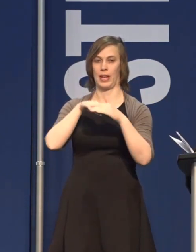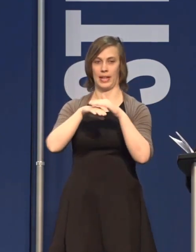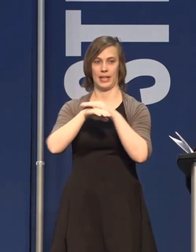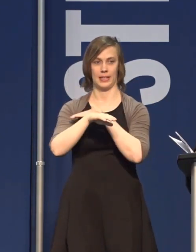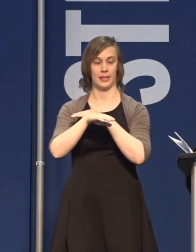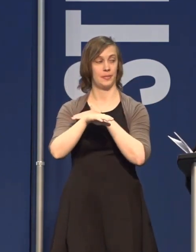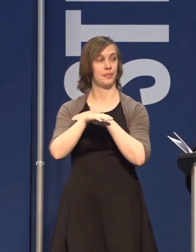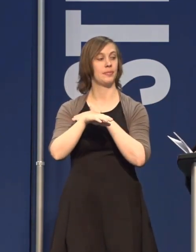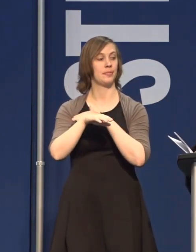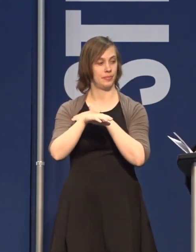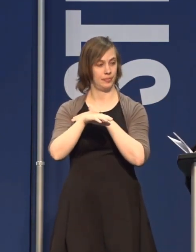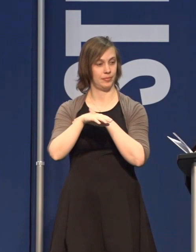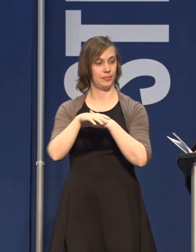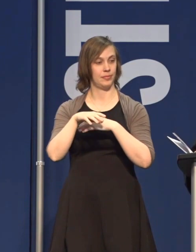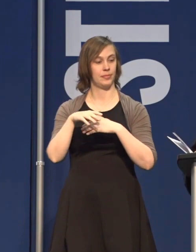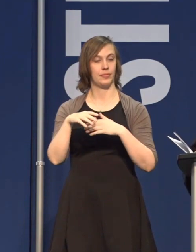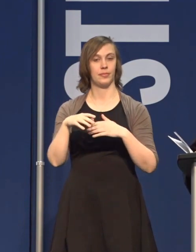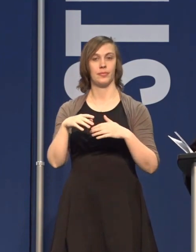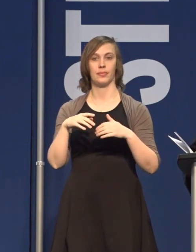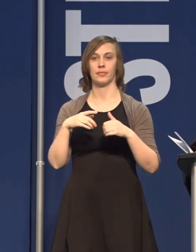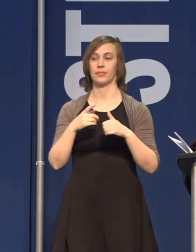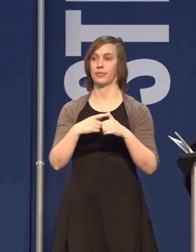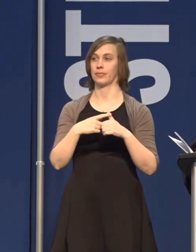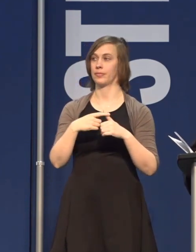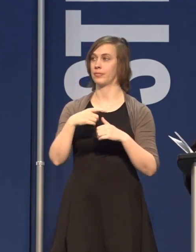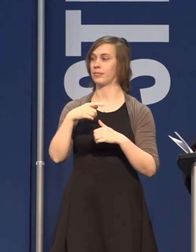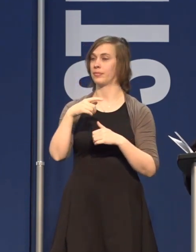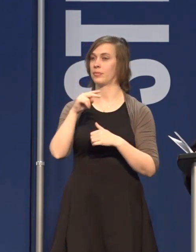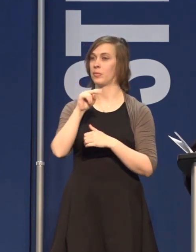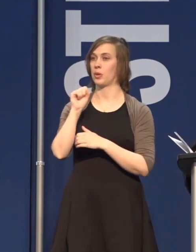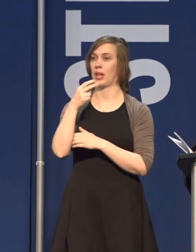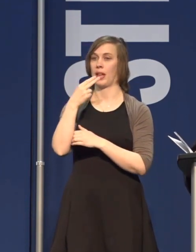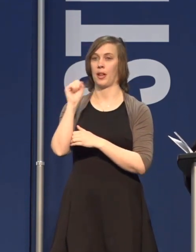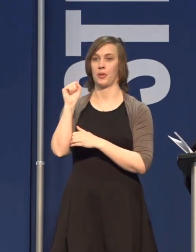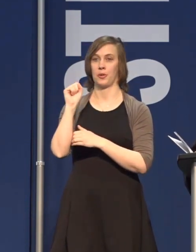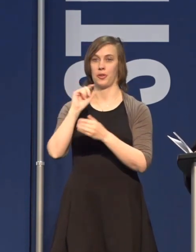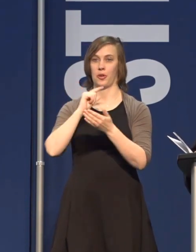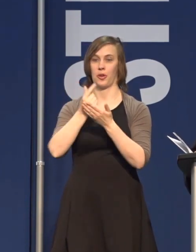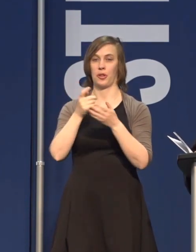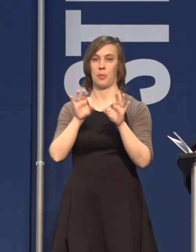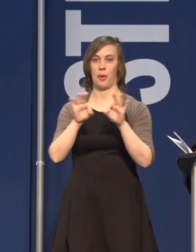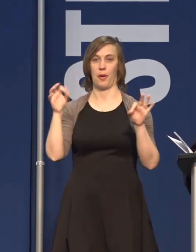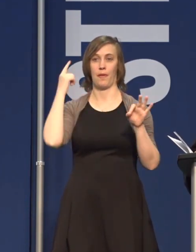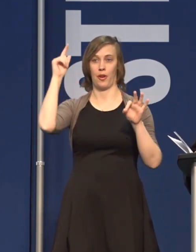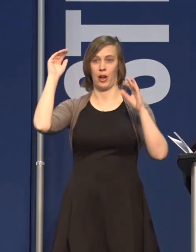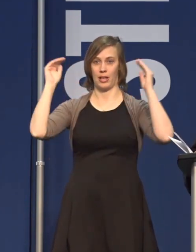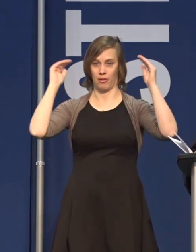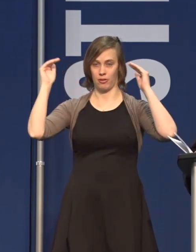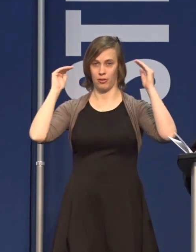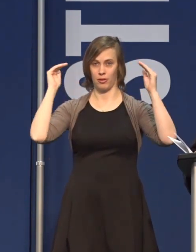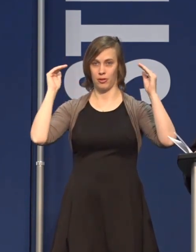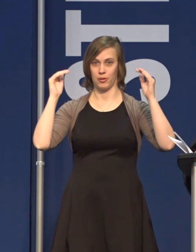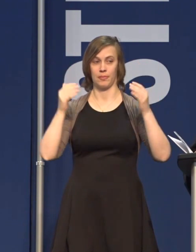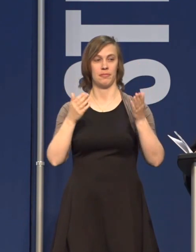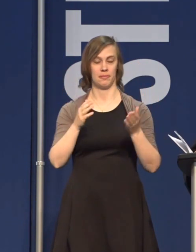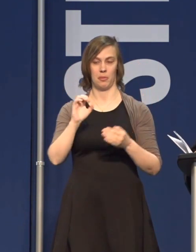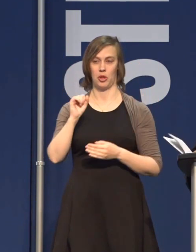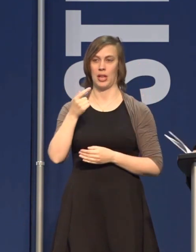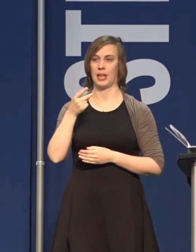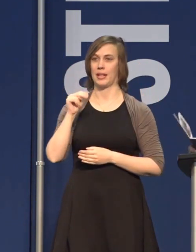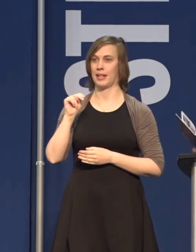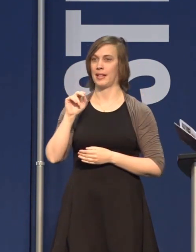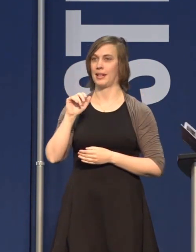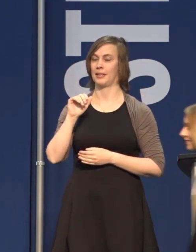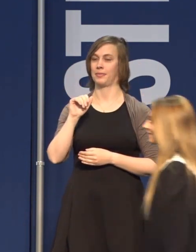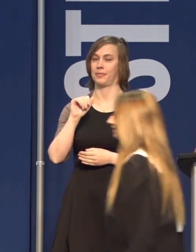with the candidates for the Nova Scotia High School Graduation Diploma for Adults, beginning with Shannon